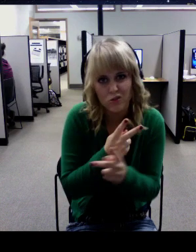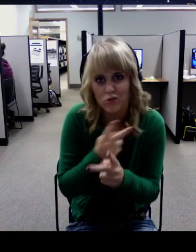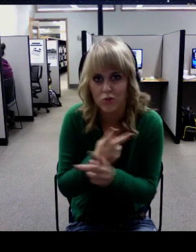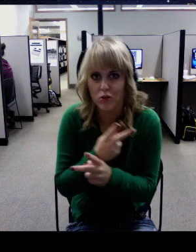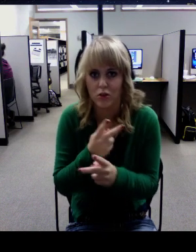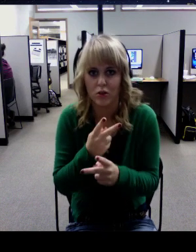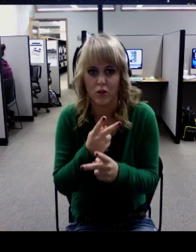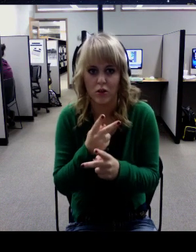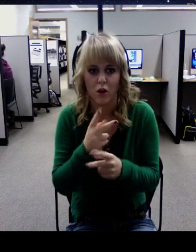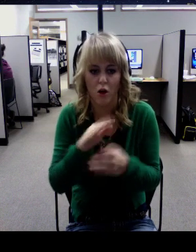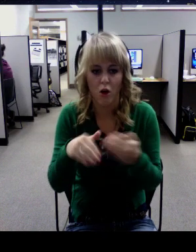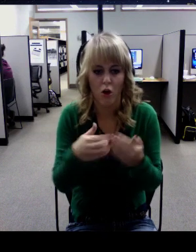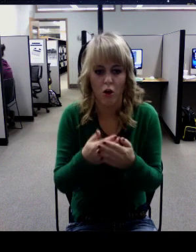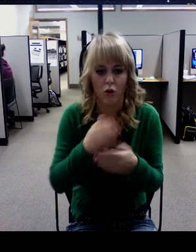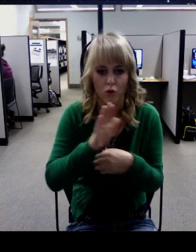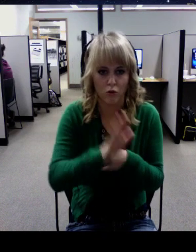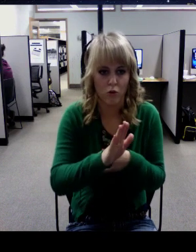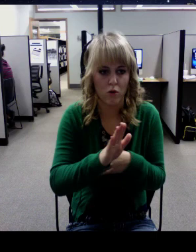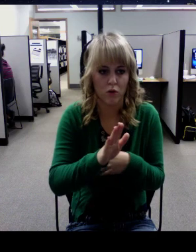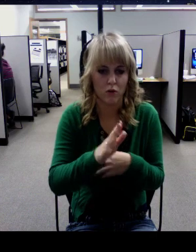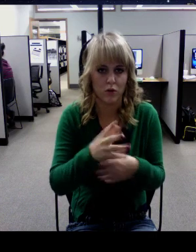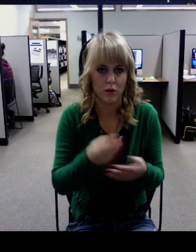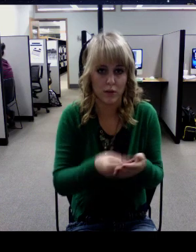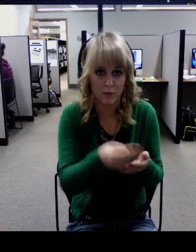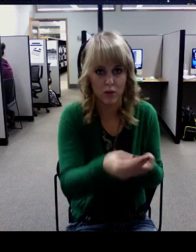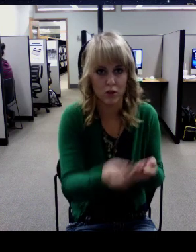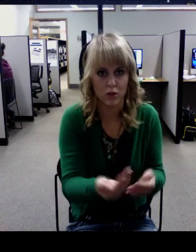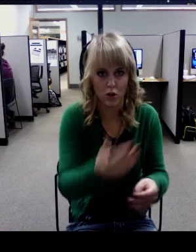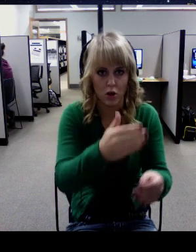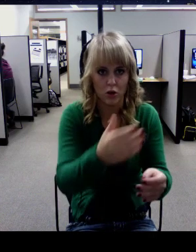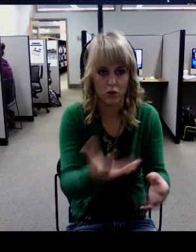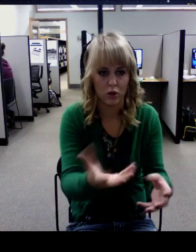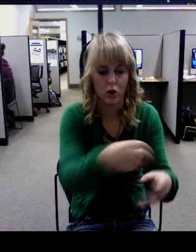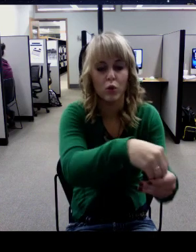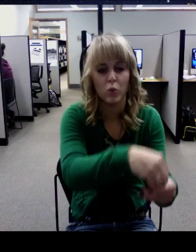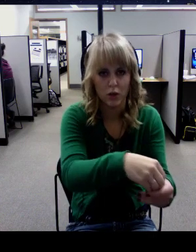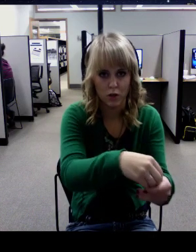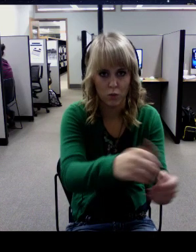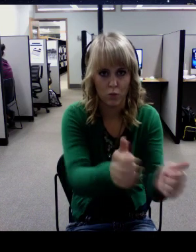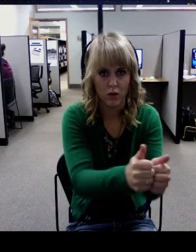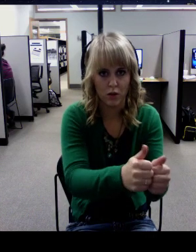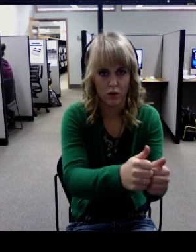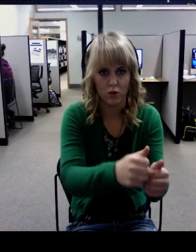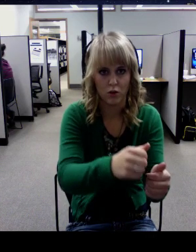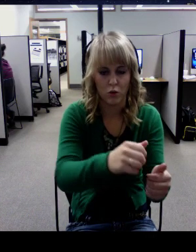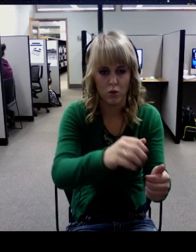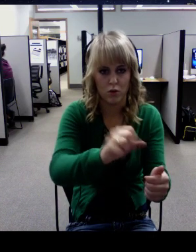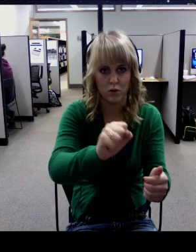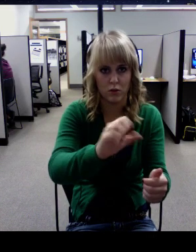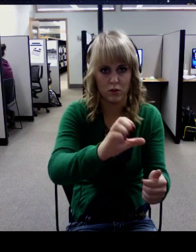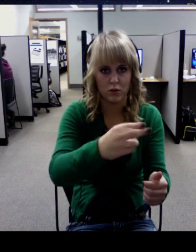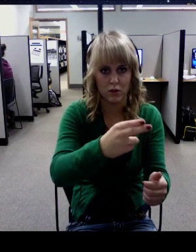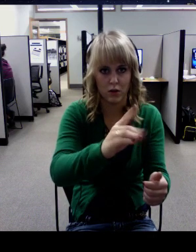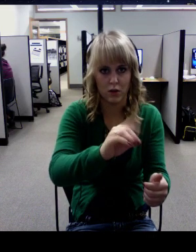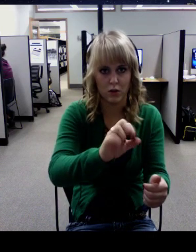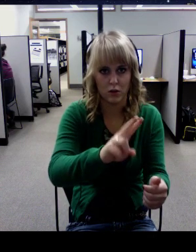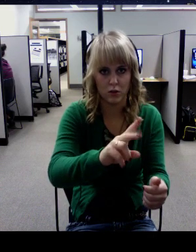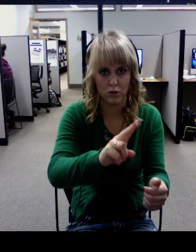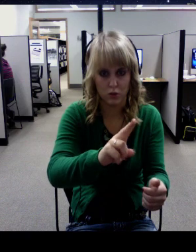into your Schedule C. Independent contractors have to pay something that's called self-employment